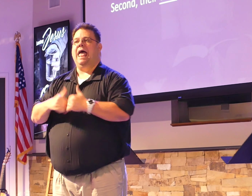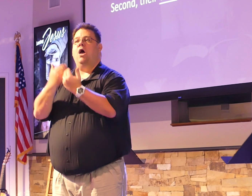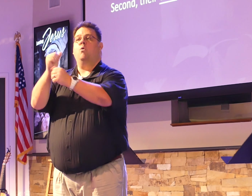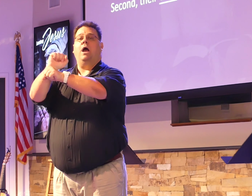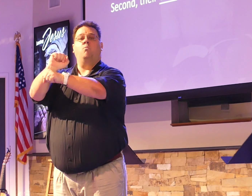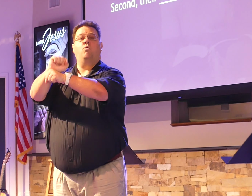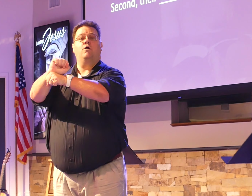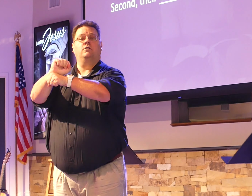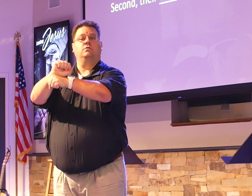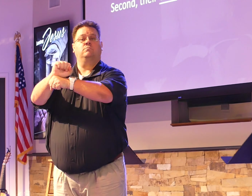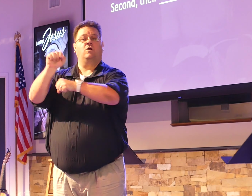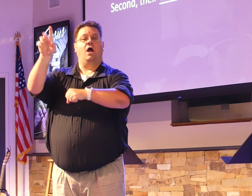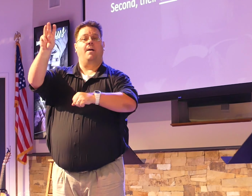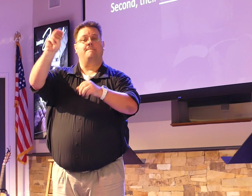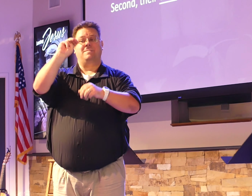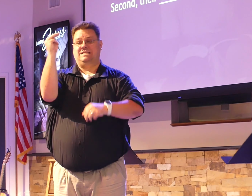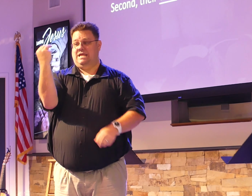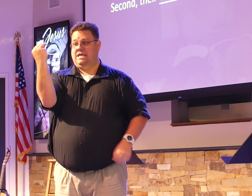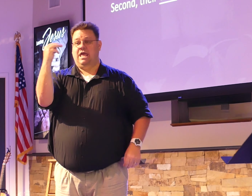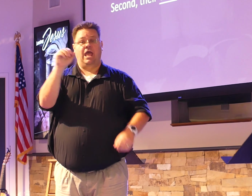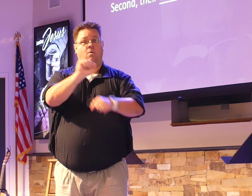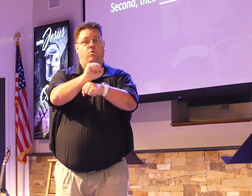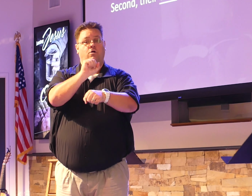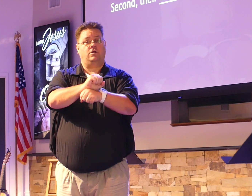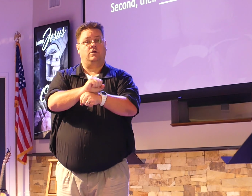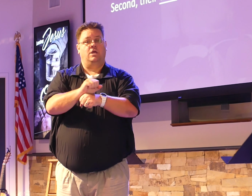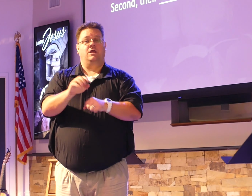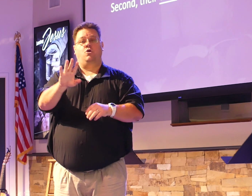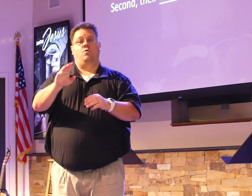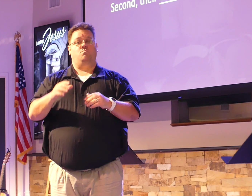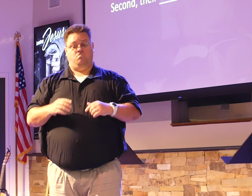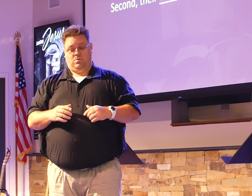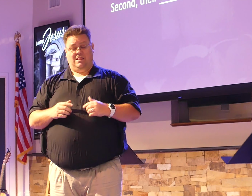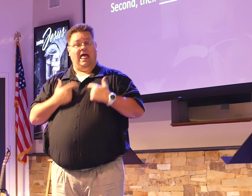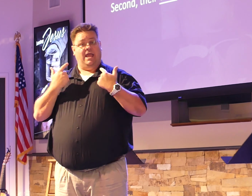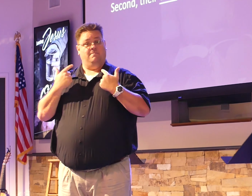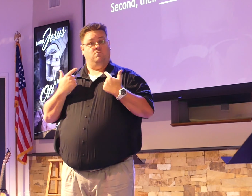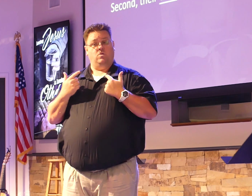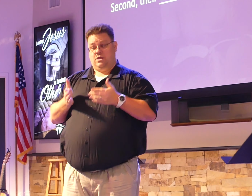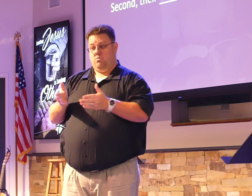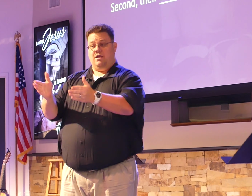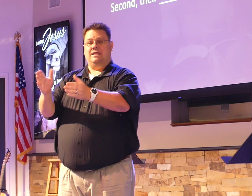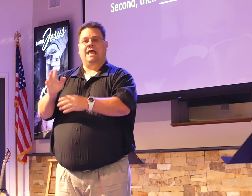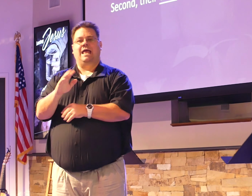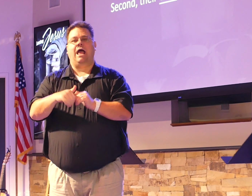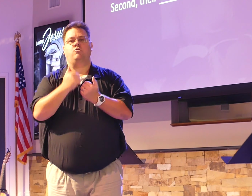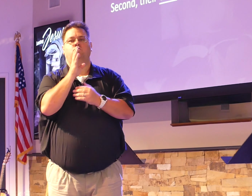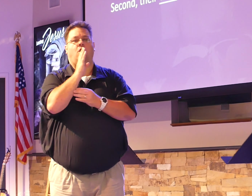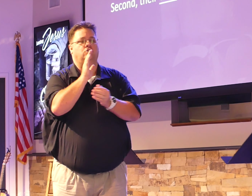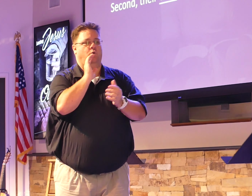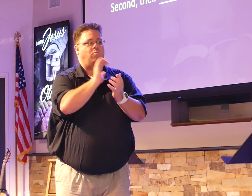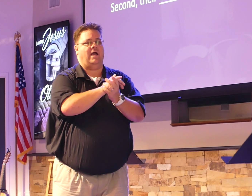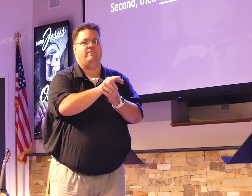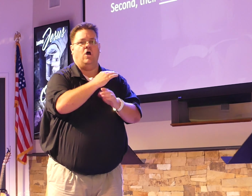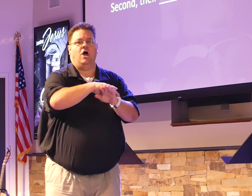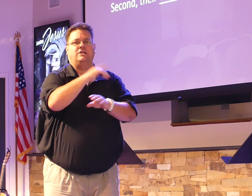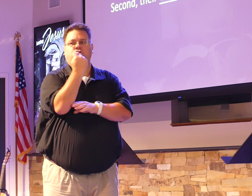are on Monday. It works. Your manner of life has to do with how you talk to your wife on Tuesday, how you treat your kids on Wednesday,